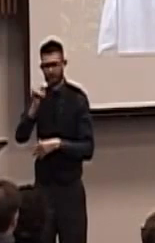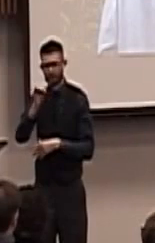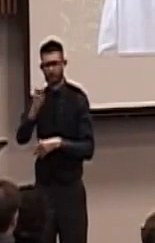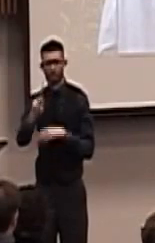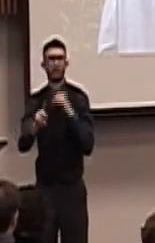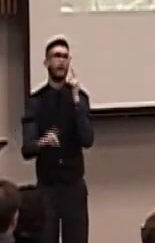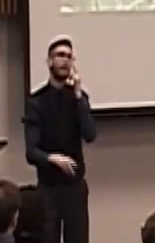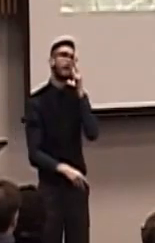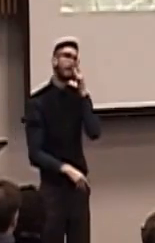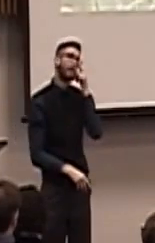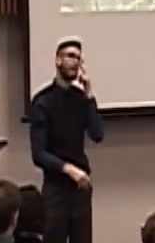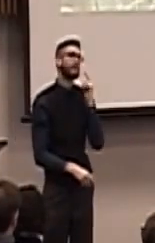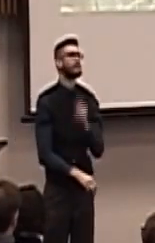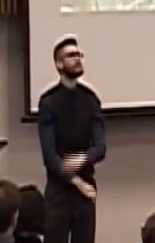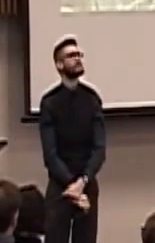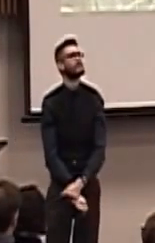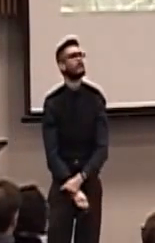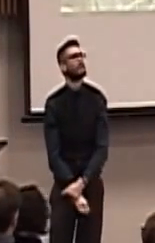Going back.